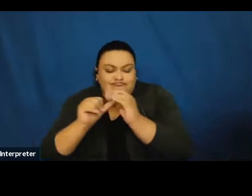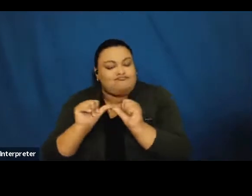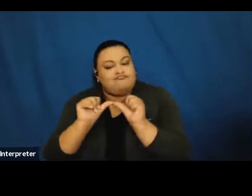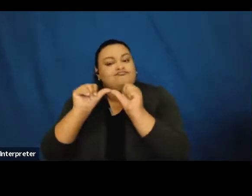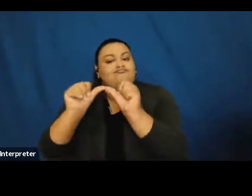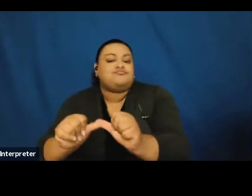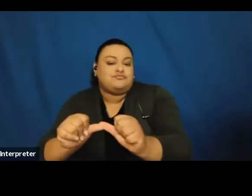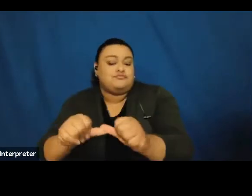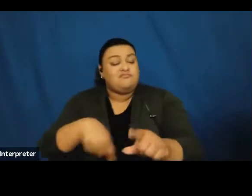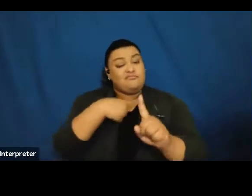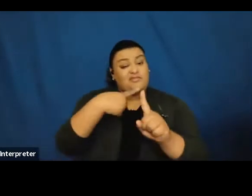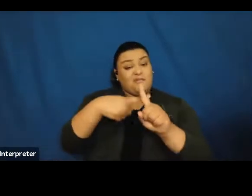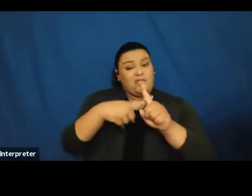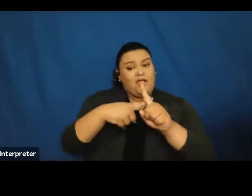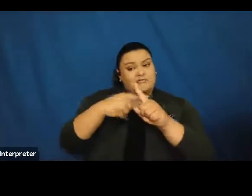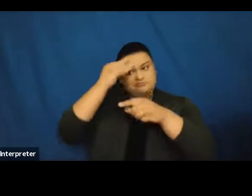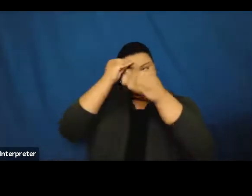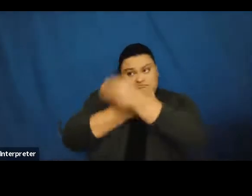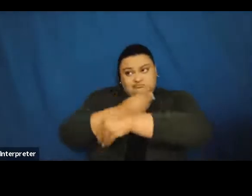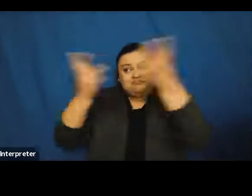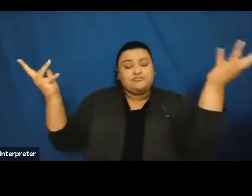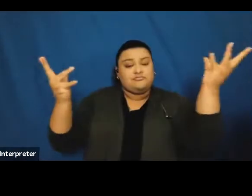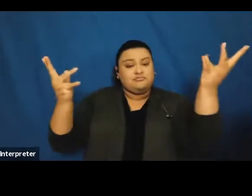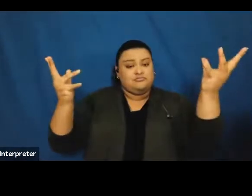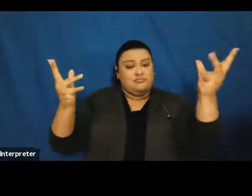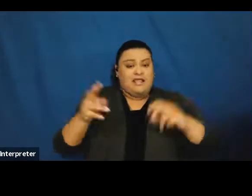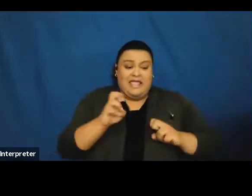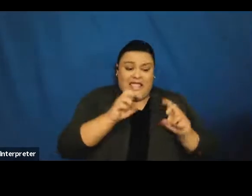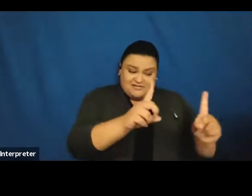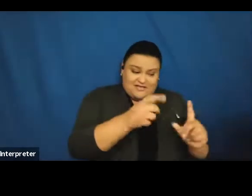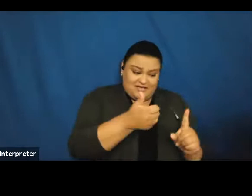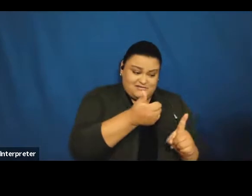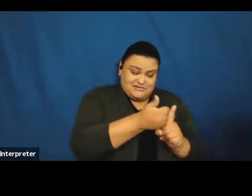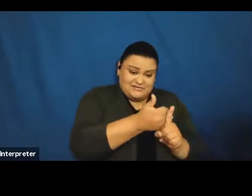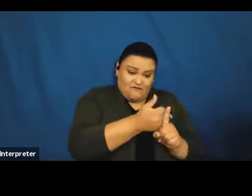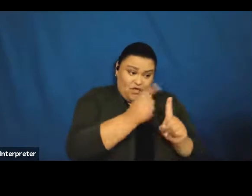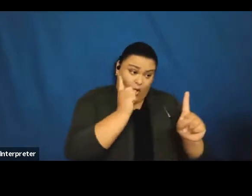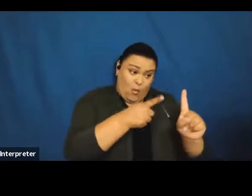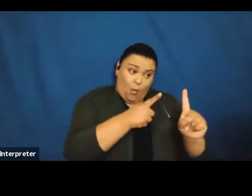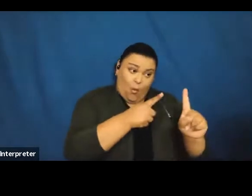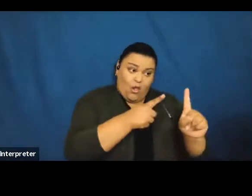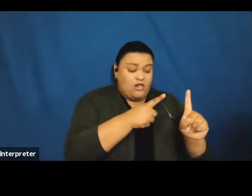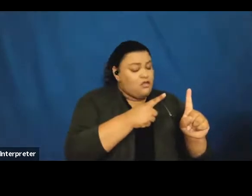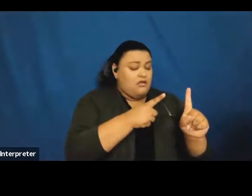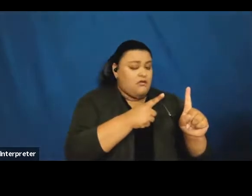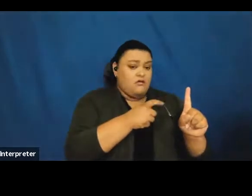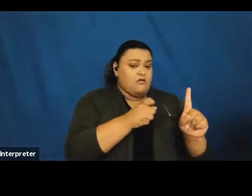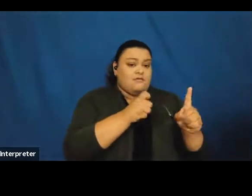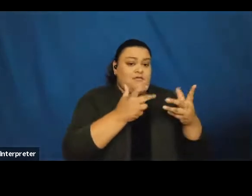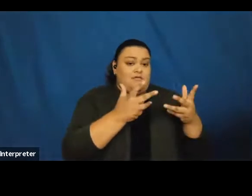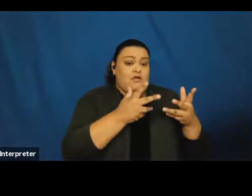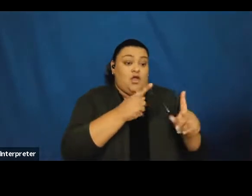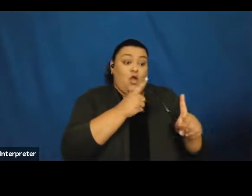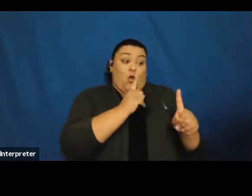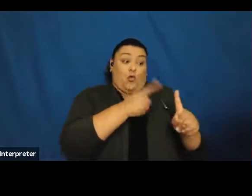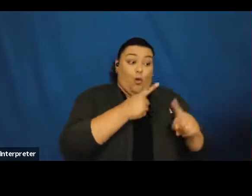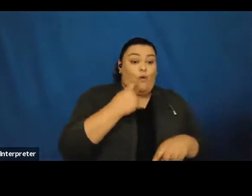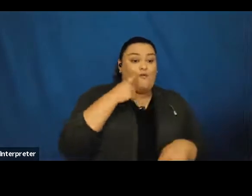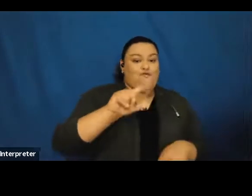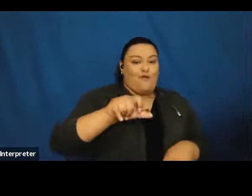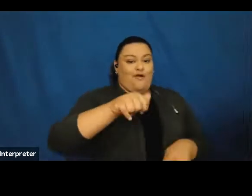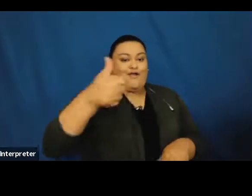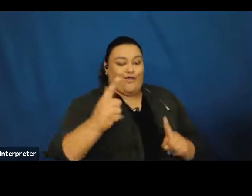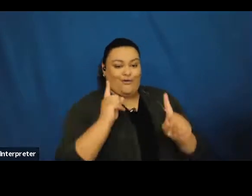word that getting an education is not in and of itself a goal. It's a goal toward another goal more important,